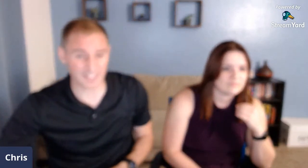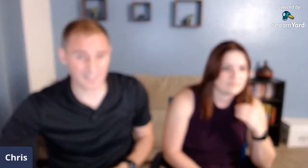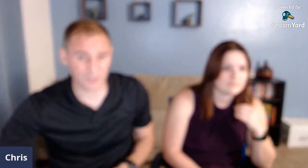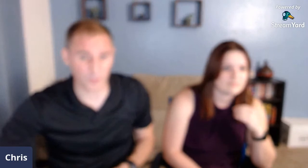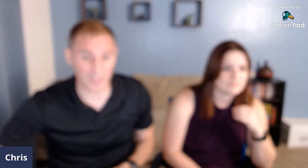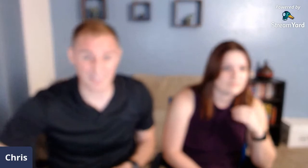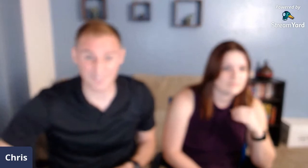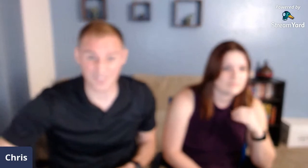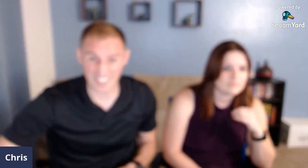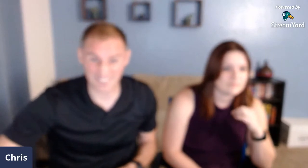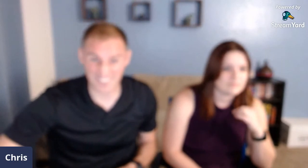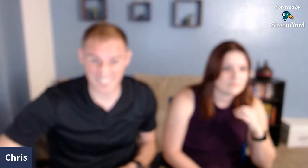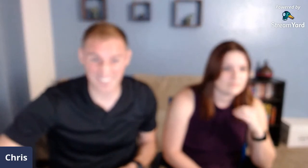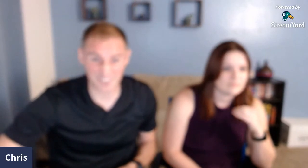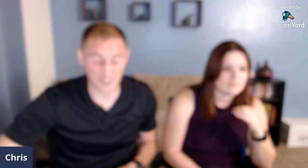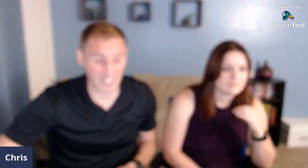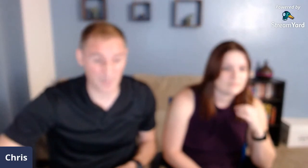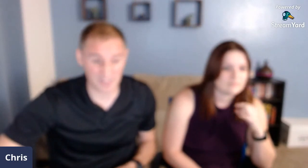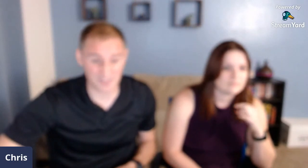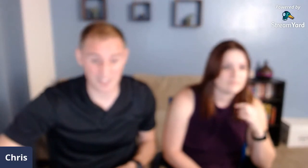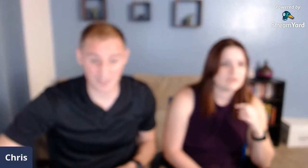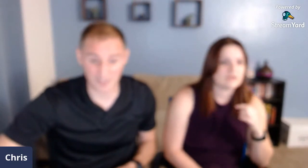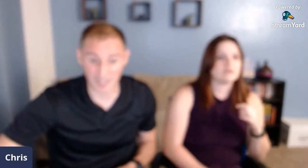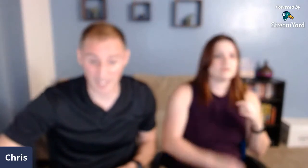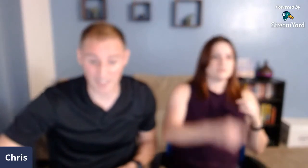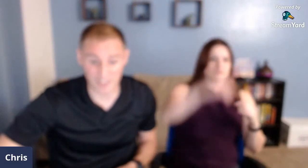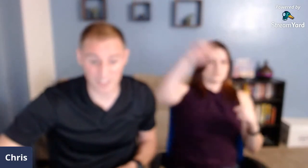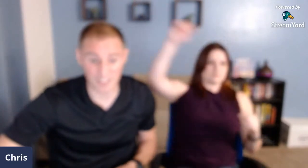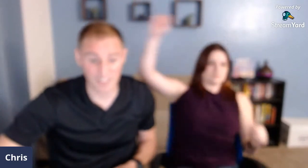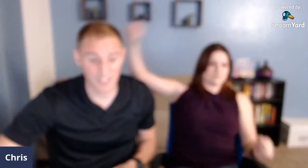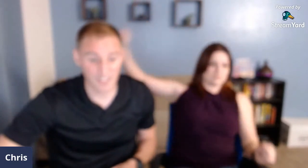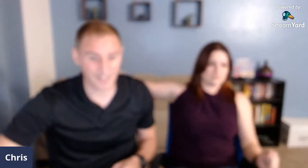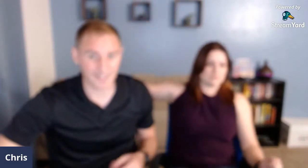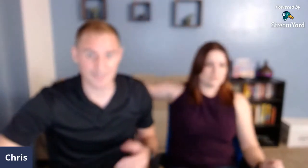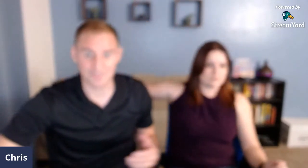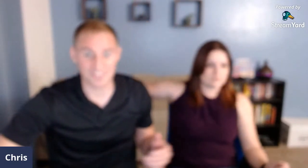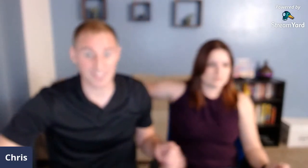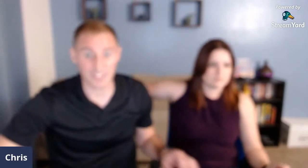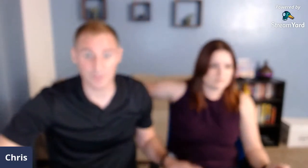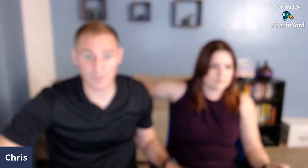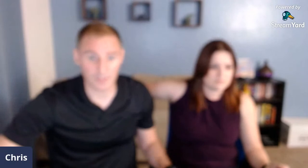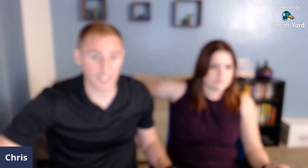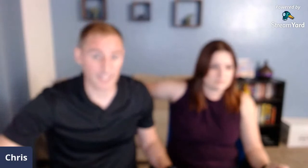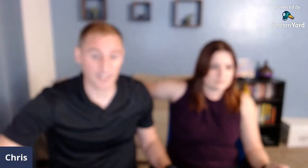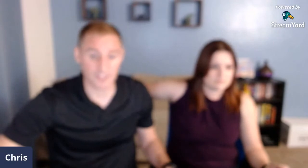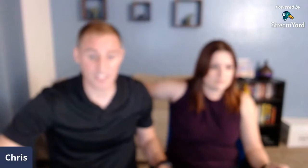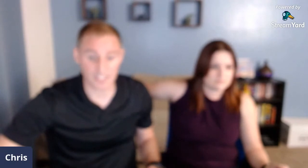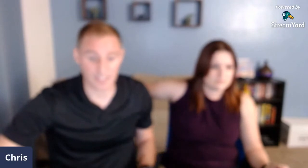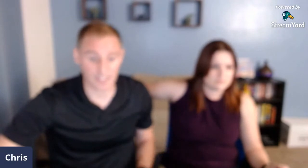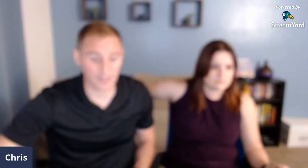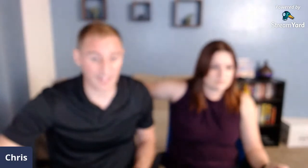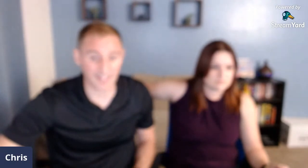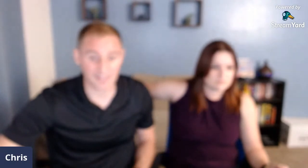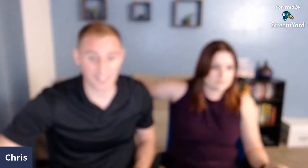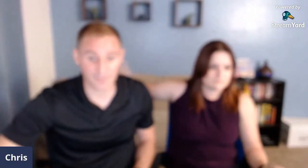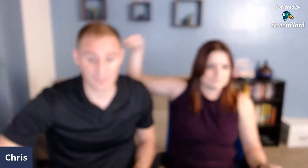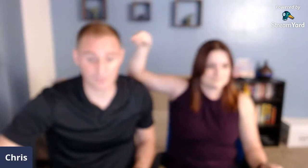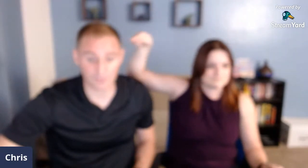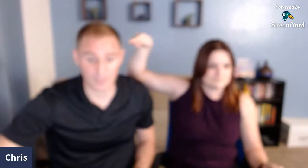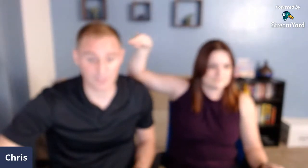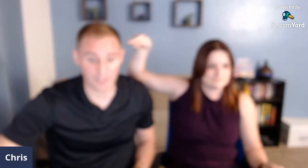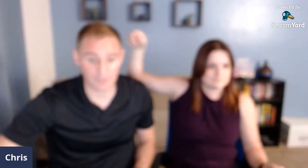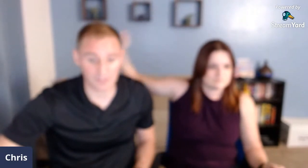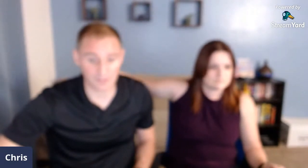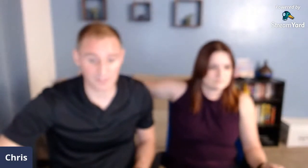If you're like interpreting for like physics or chemistry or biology, sustainable energy, any of that kind of stuff,